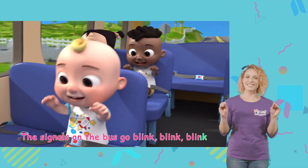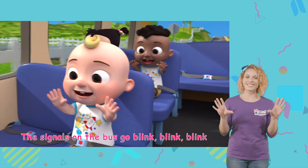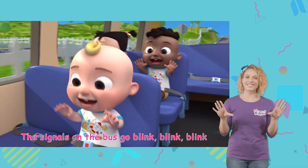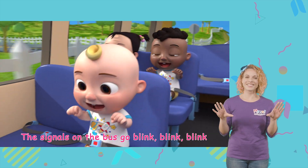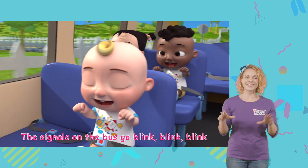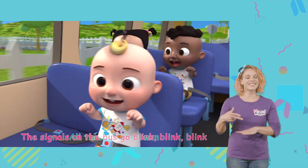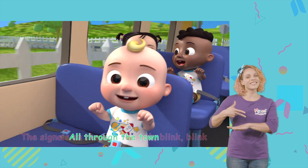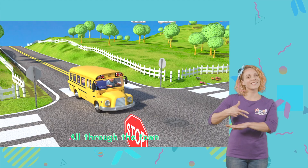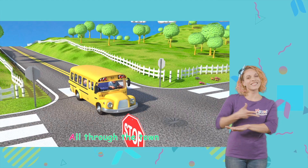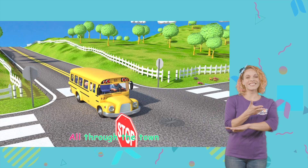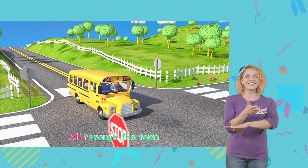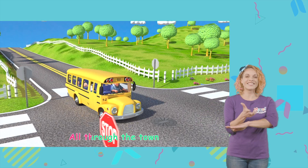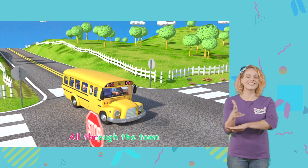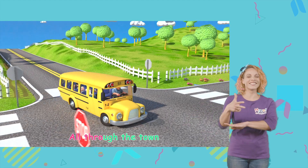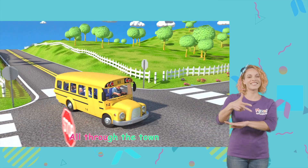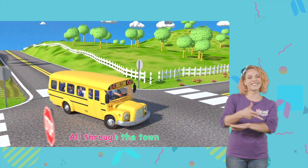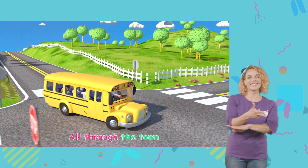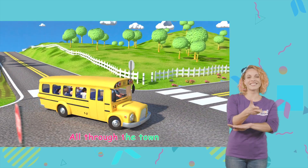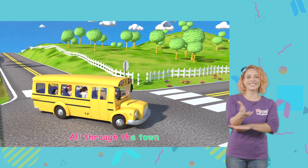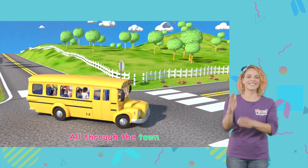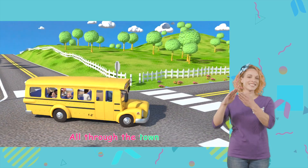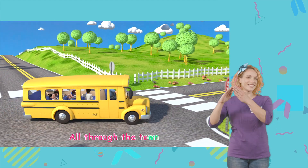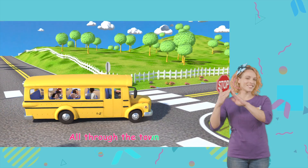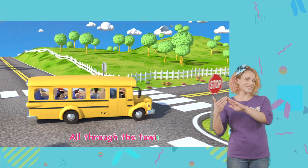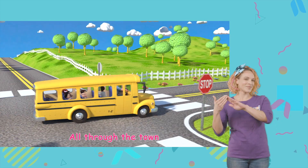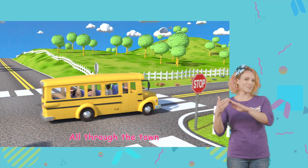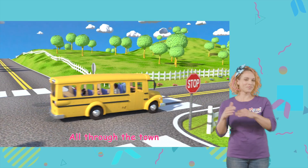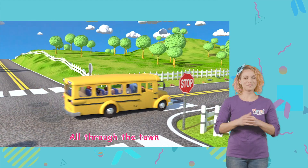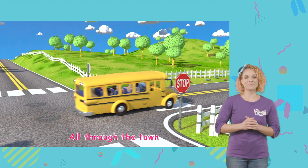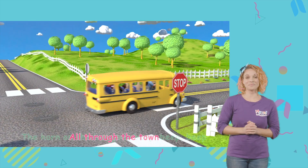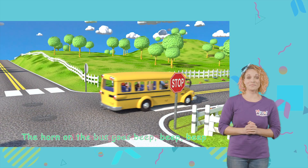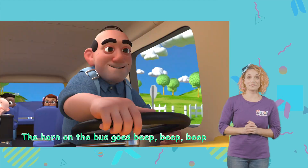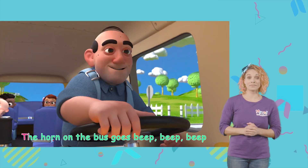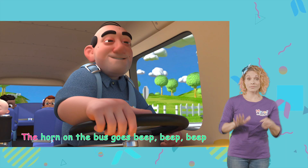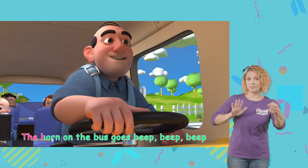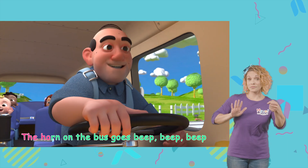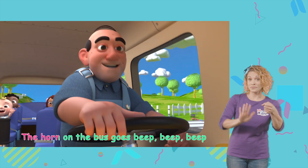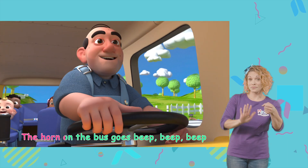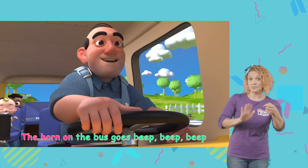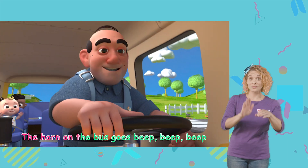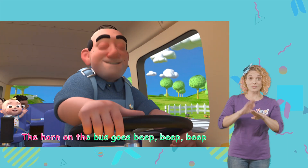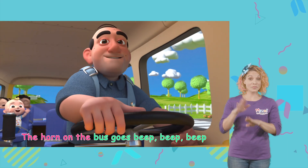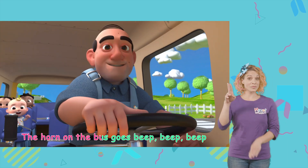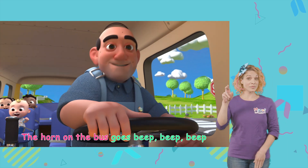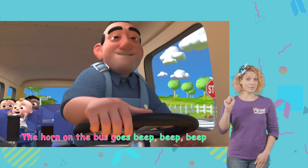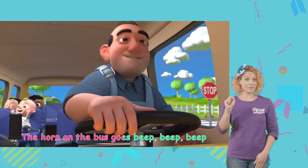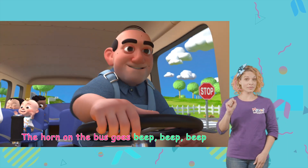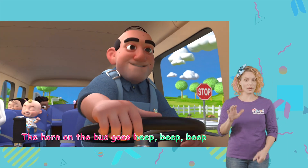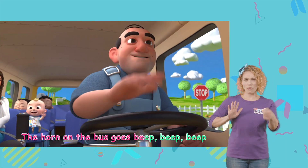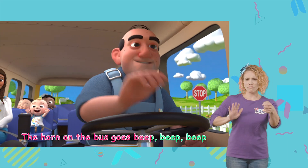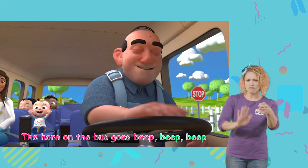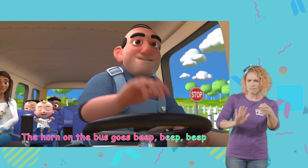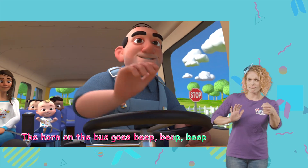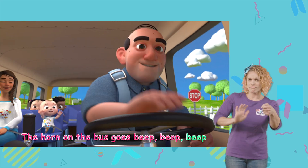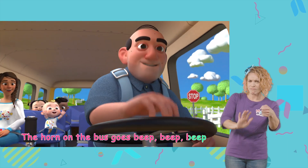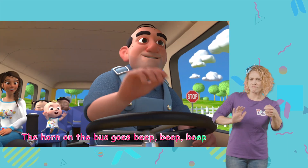blink, all through the town. The horn on the bus goes beep, beep,